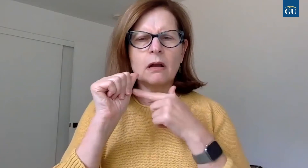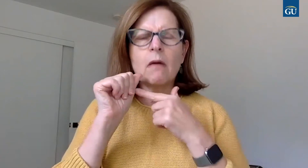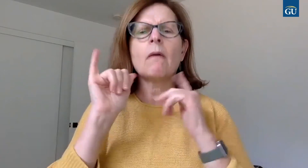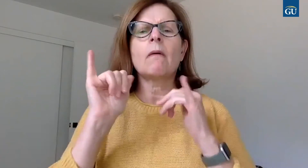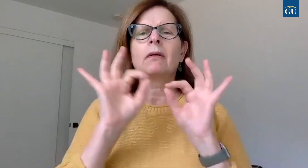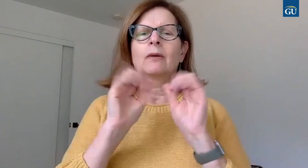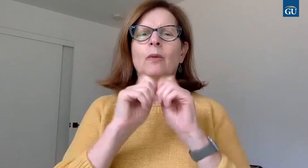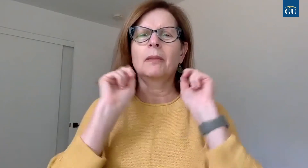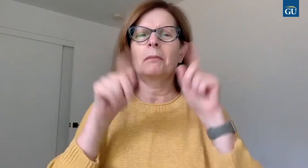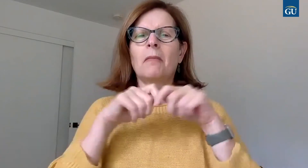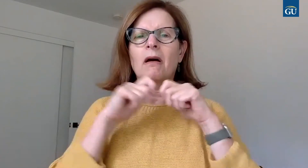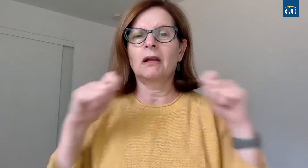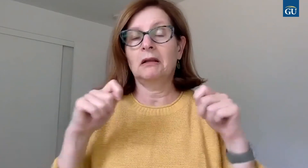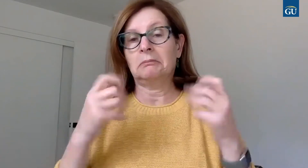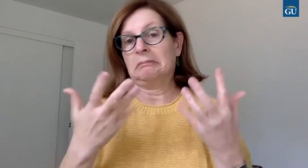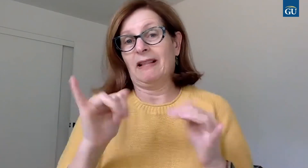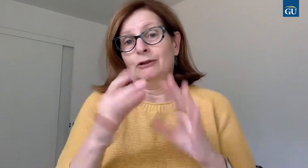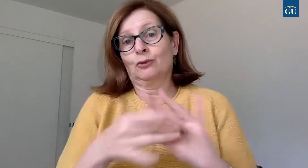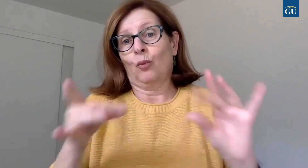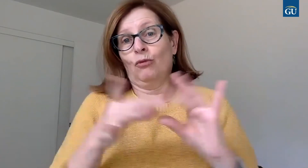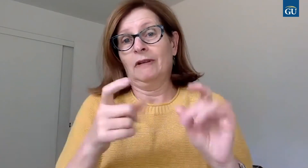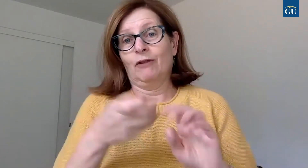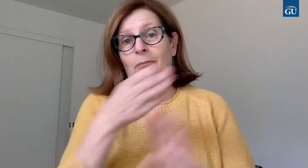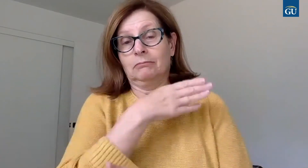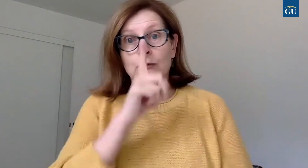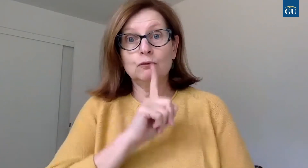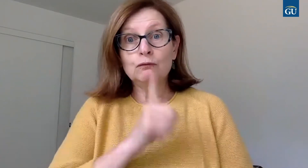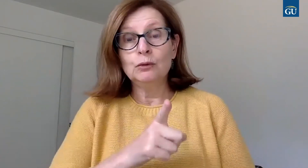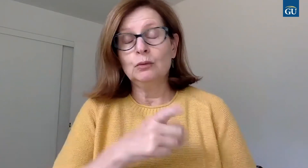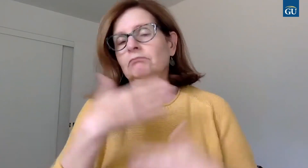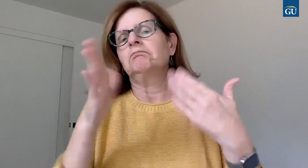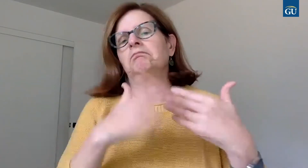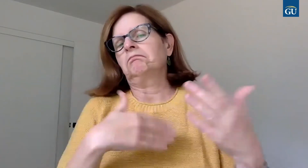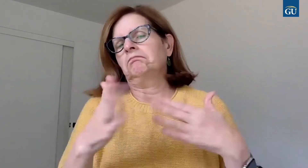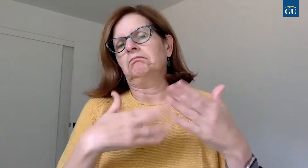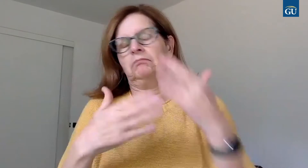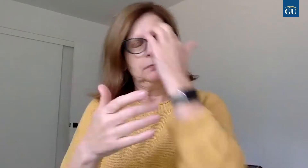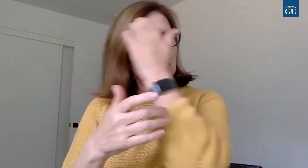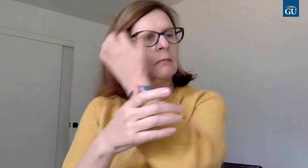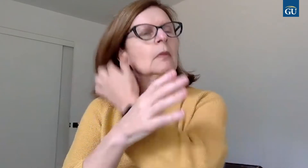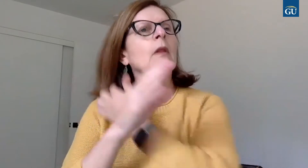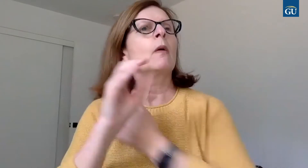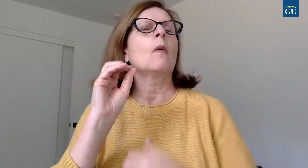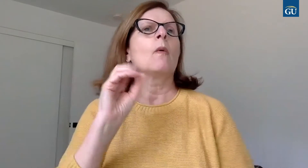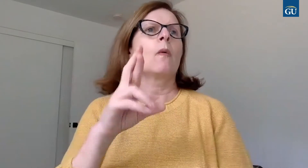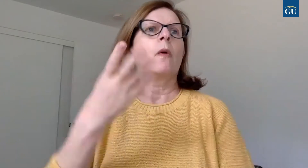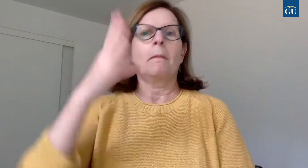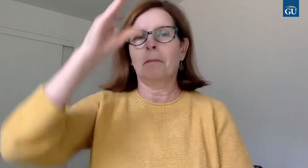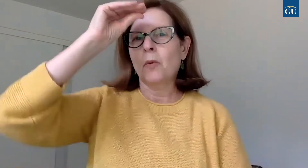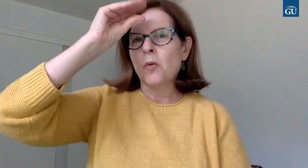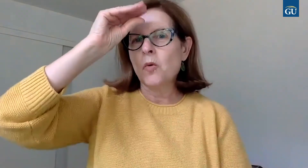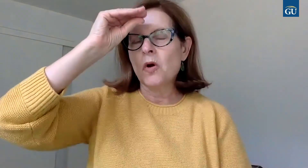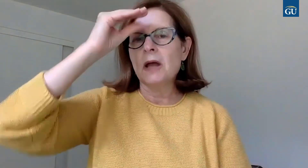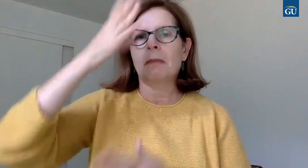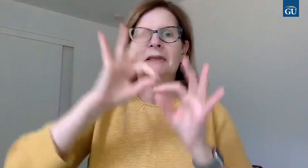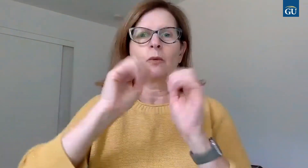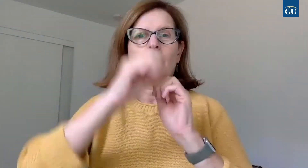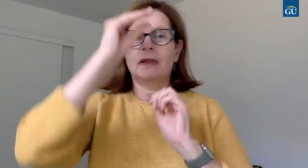it. The story is that it derived from bonnets they used to wear. Is it true or not? I